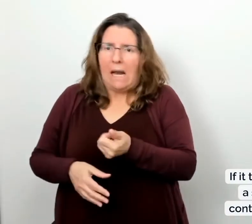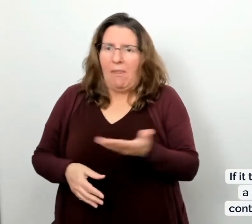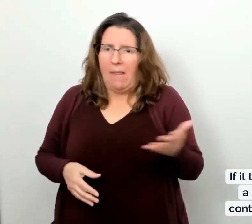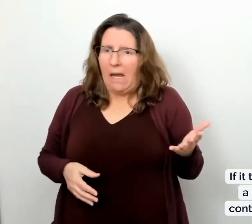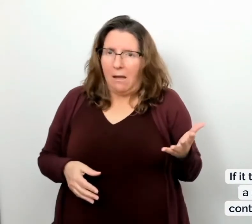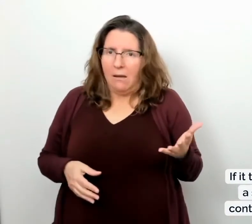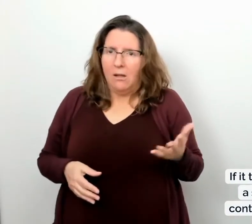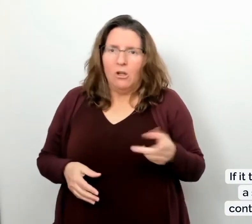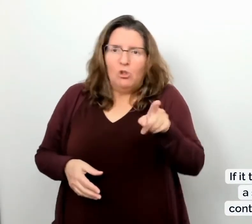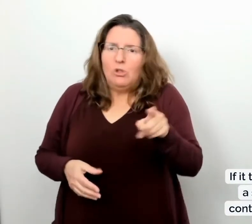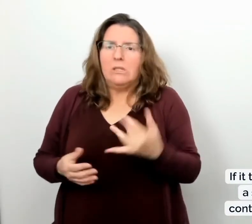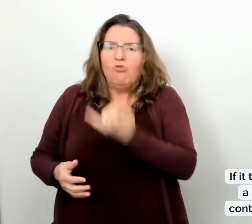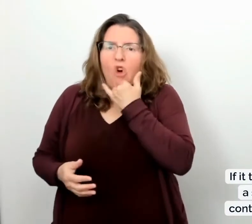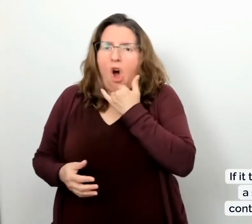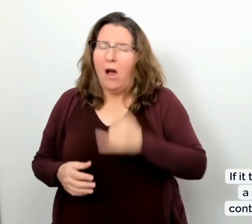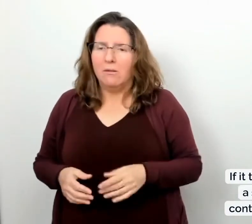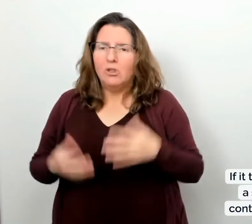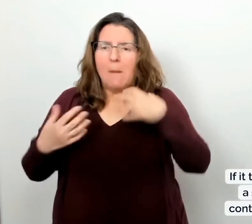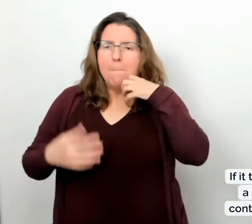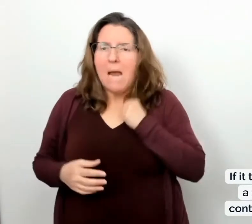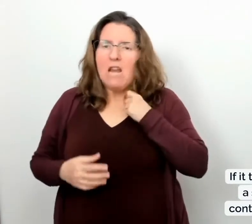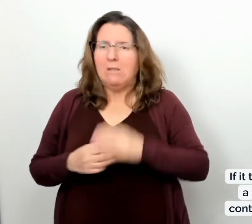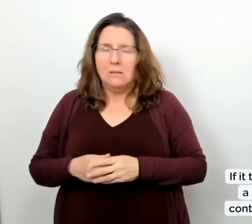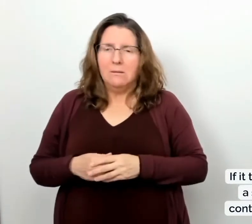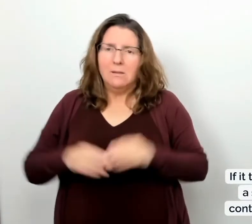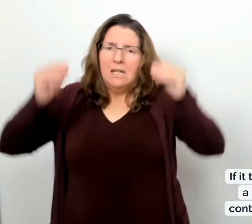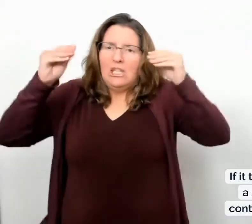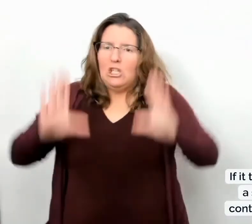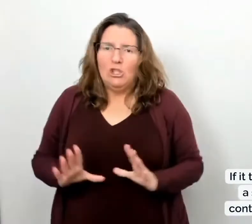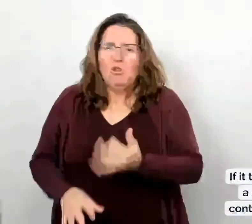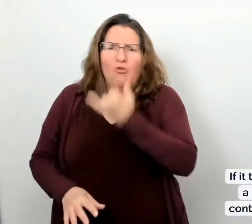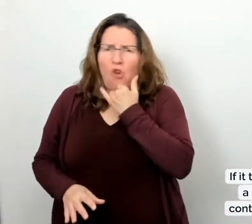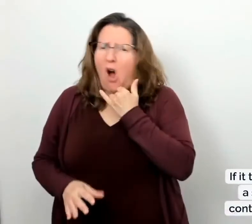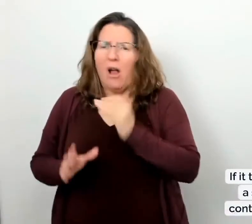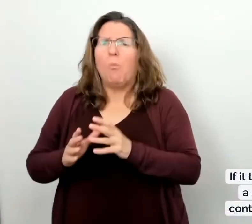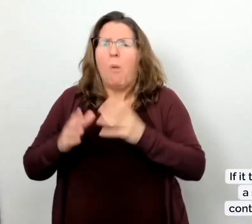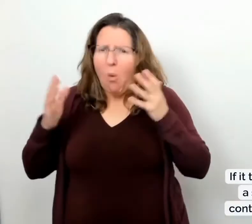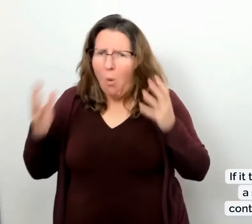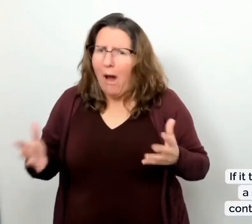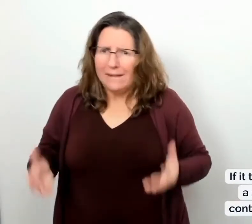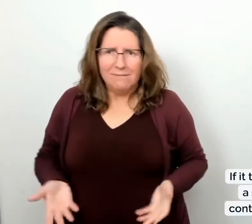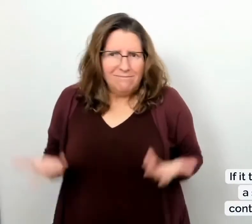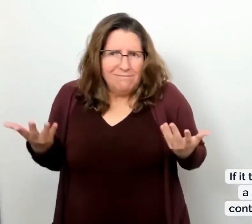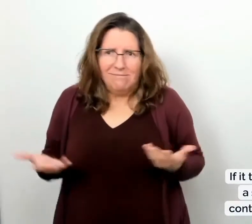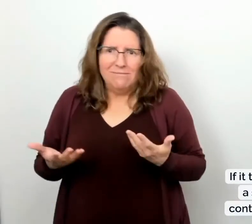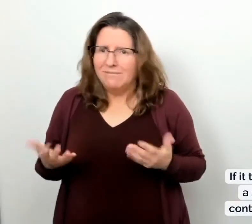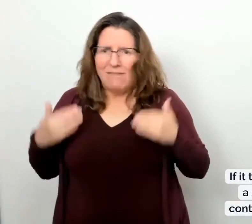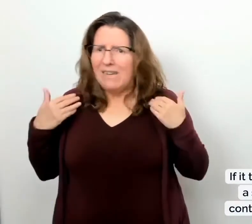no negative consequences. Maybe a bit of embarrassment for the teacher. That's okay. We make mistakes all the time.